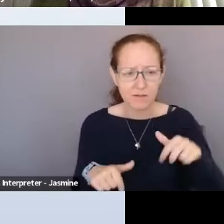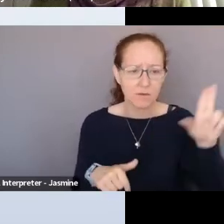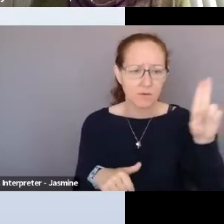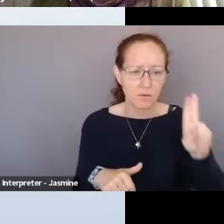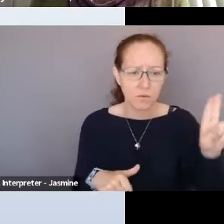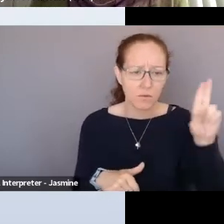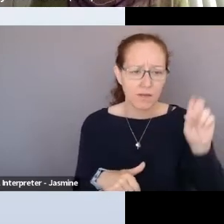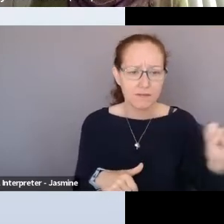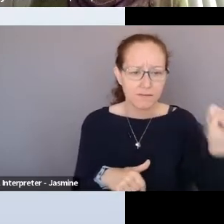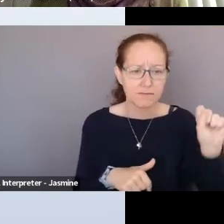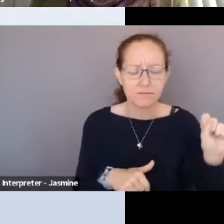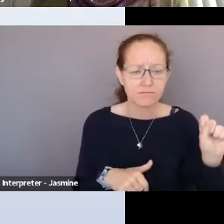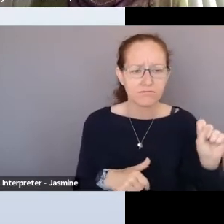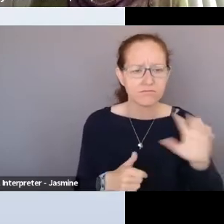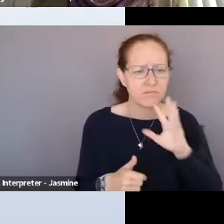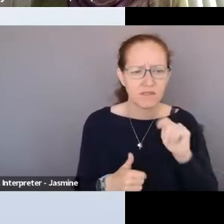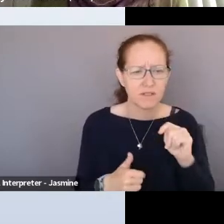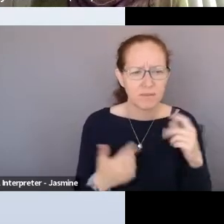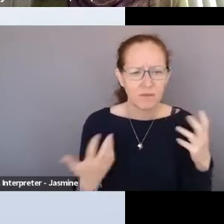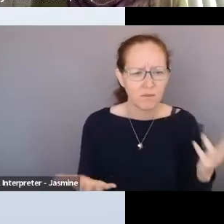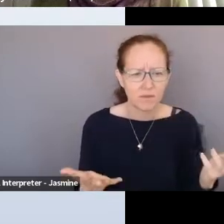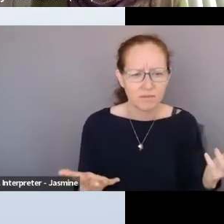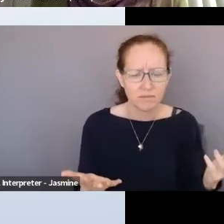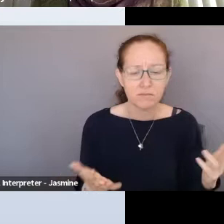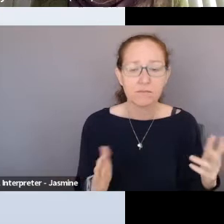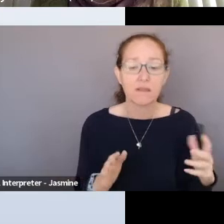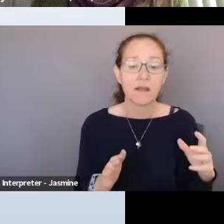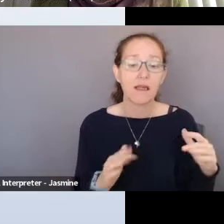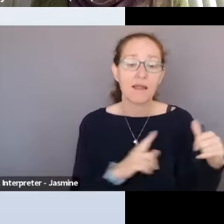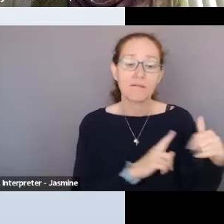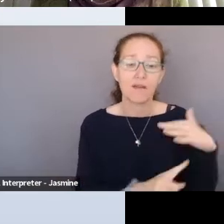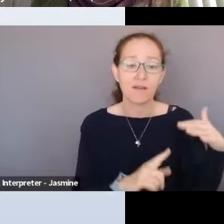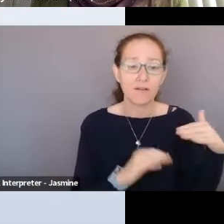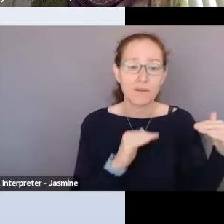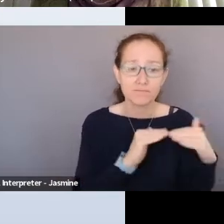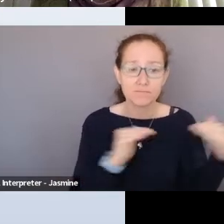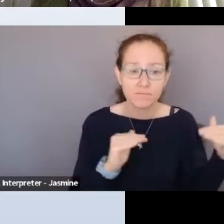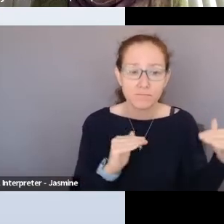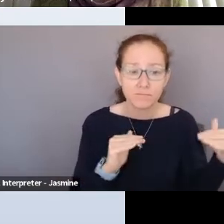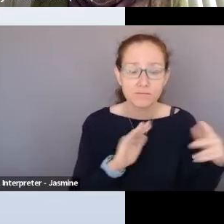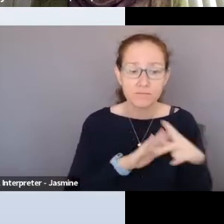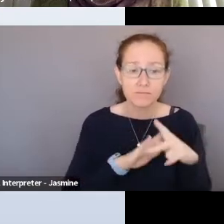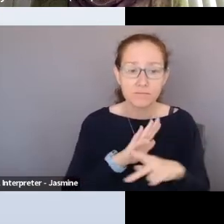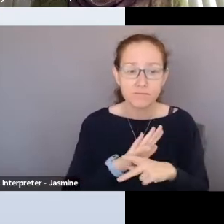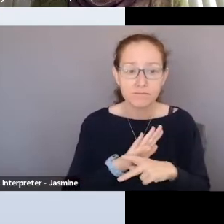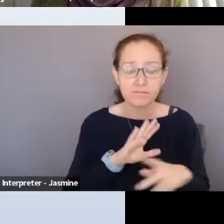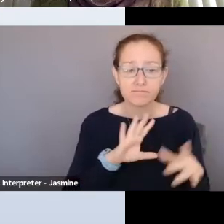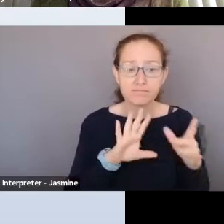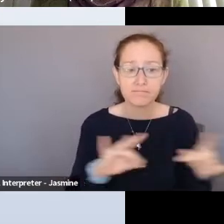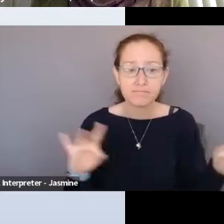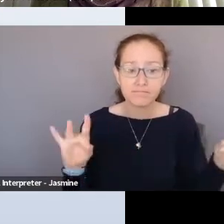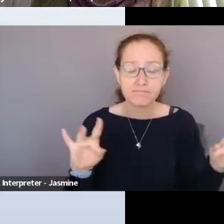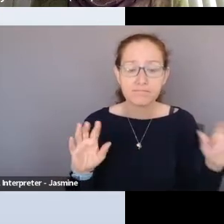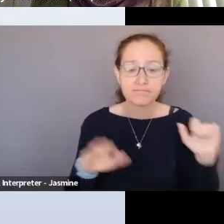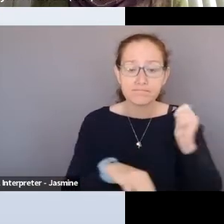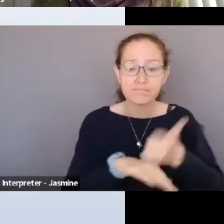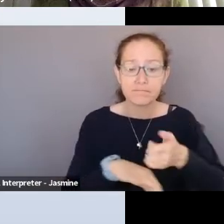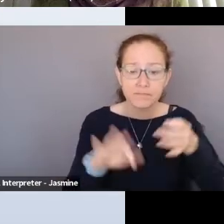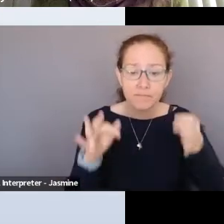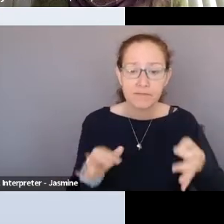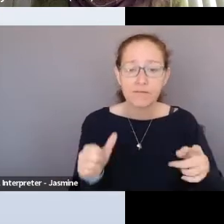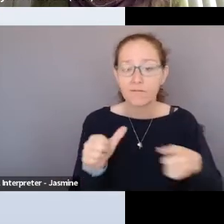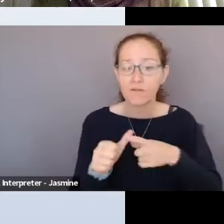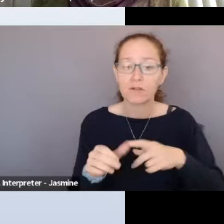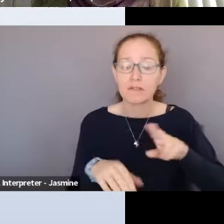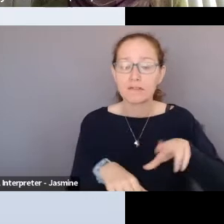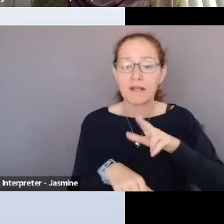the principles of environmental justice were articulated at the first National People of Color Environmental Leadership